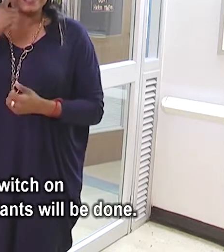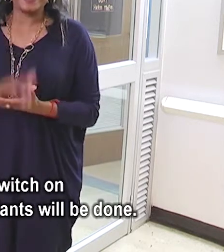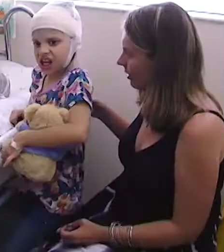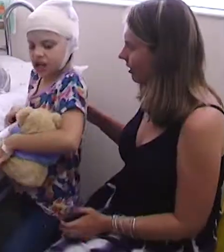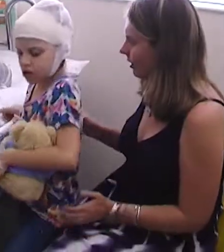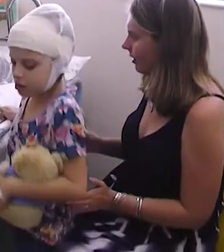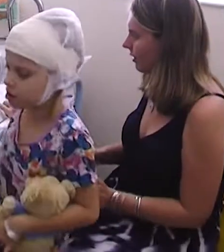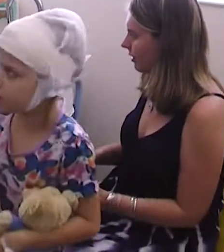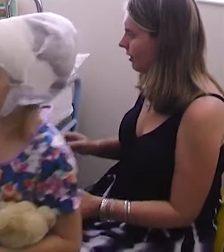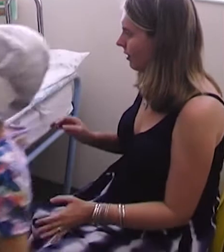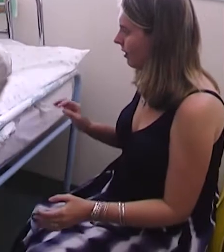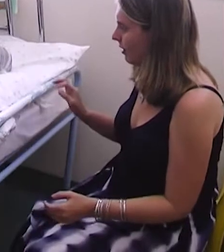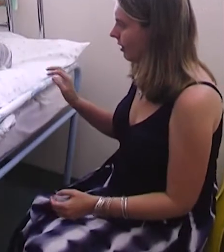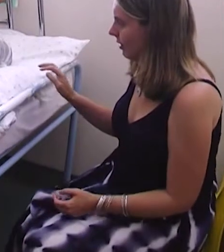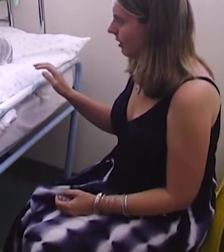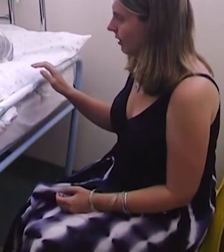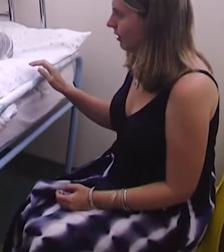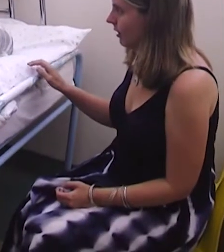done.